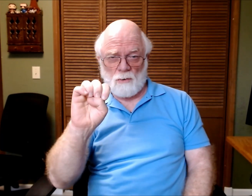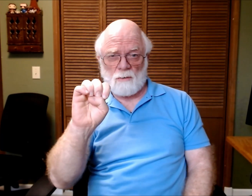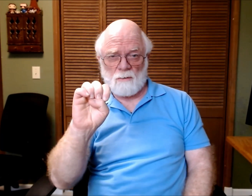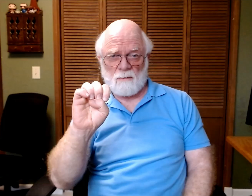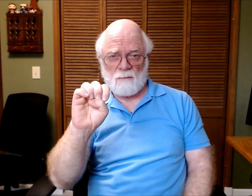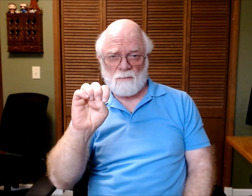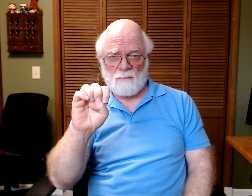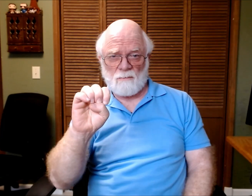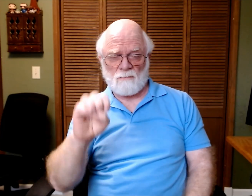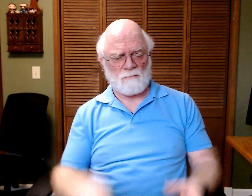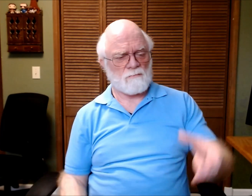And you get juice.